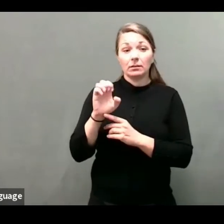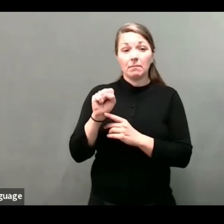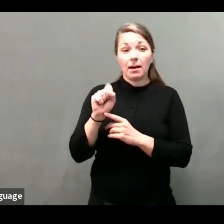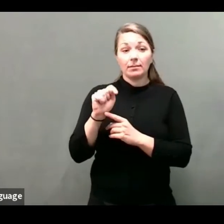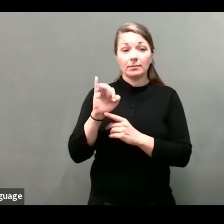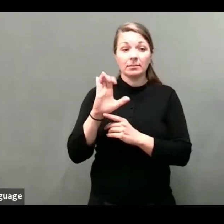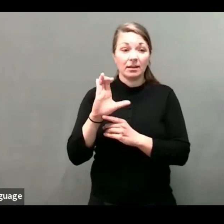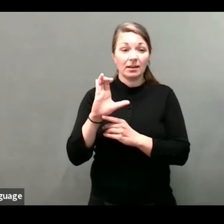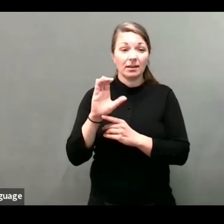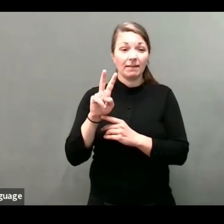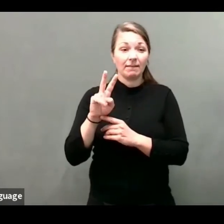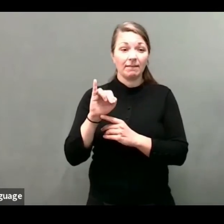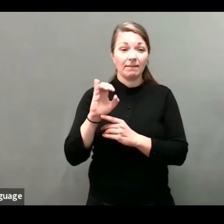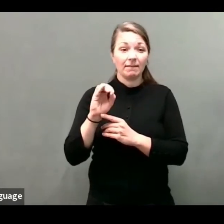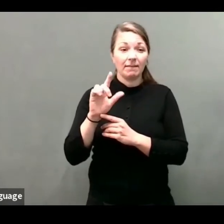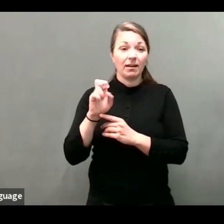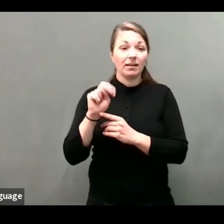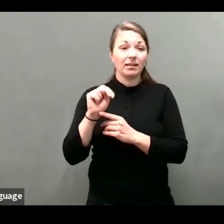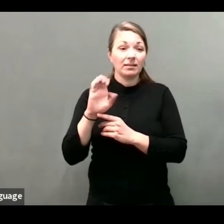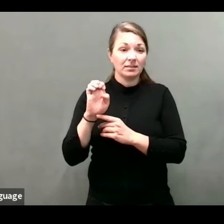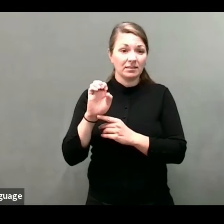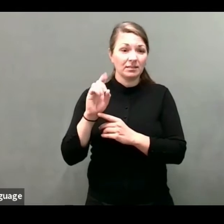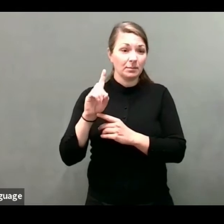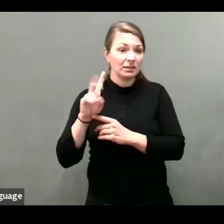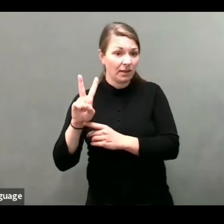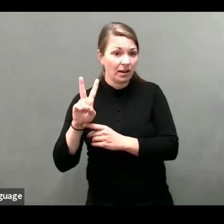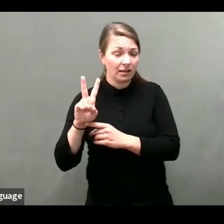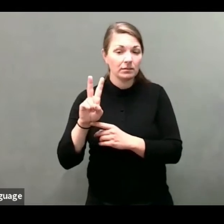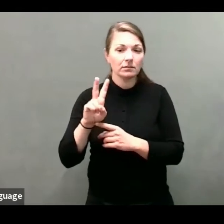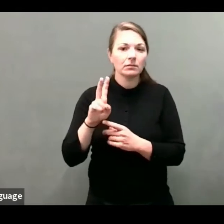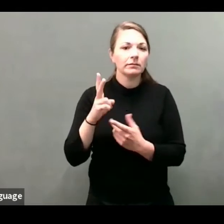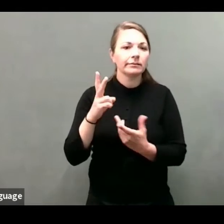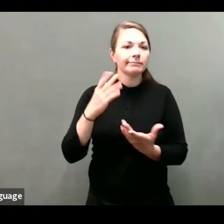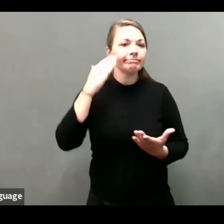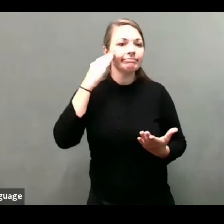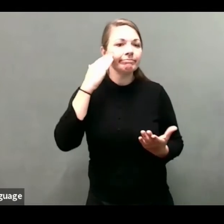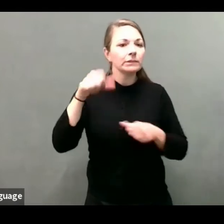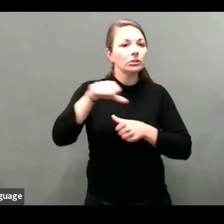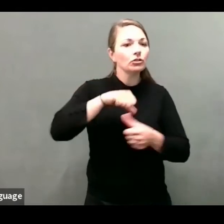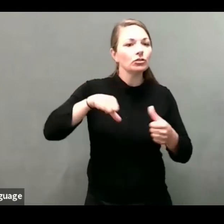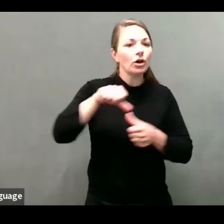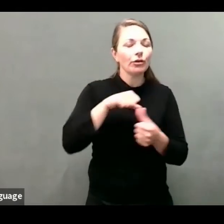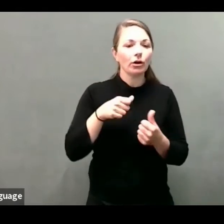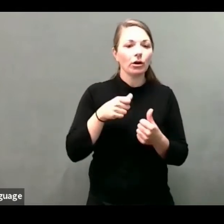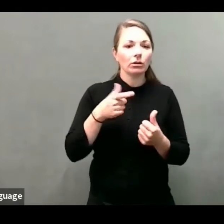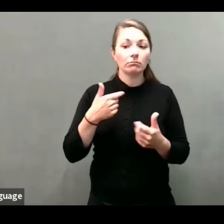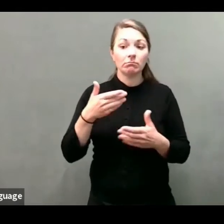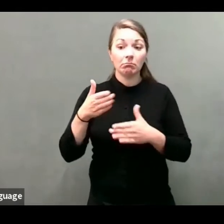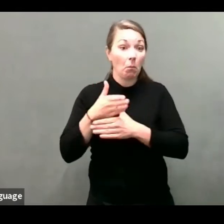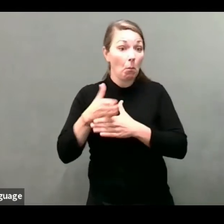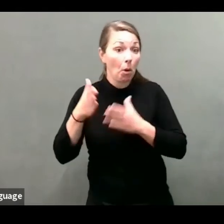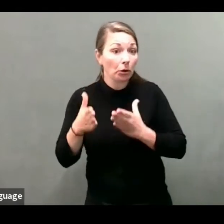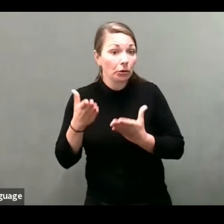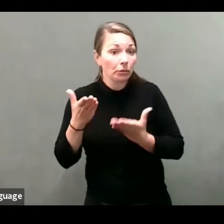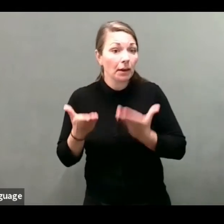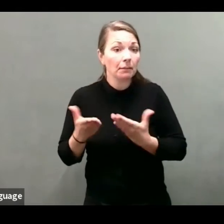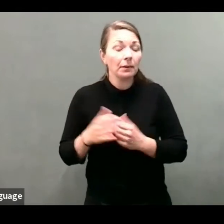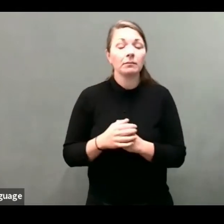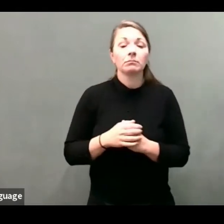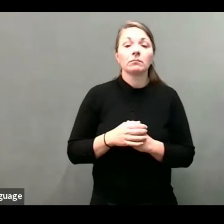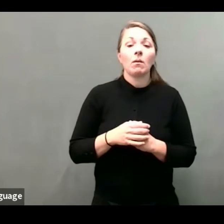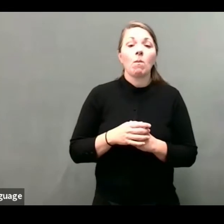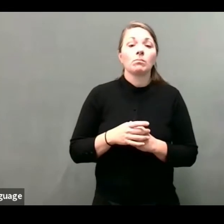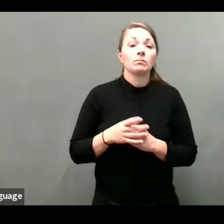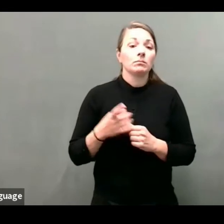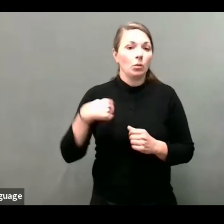there's a familial relationship, there's typically an intimate partner relationship. But with sexual violence, we know that, most